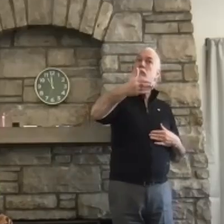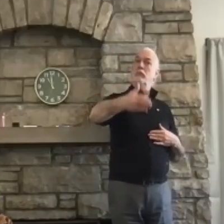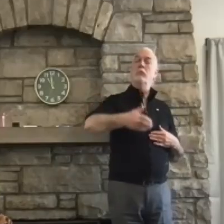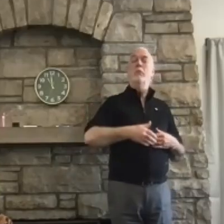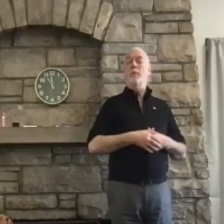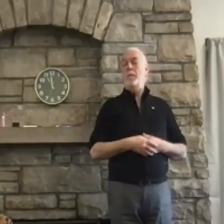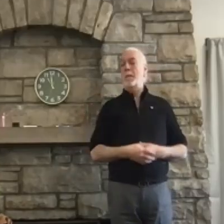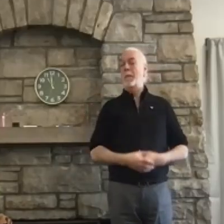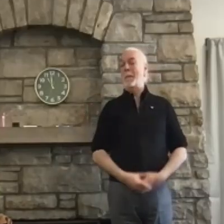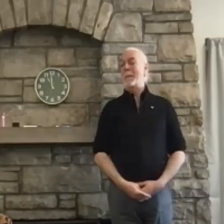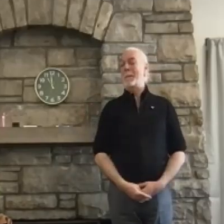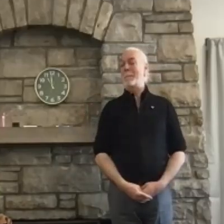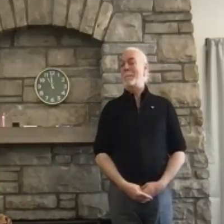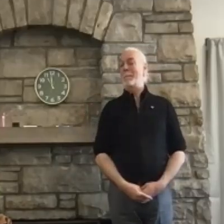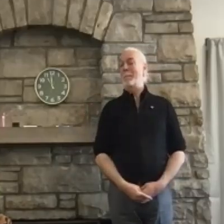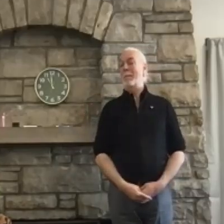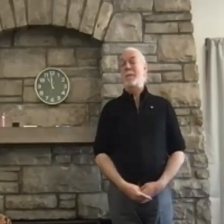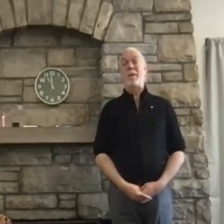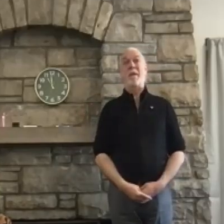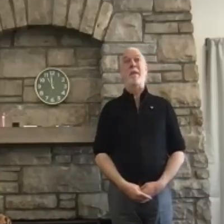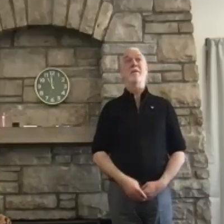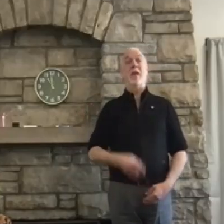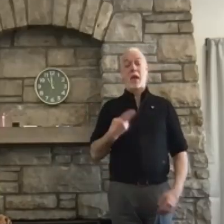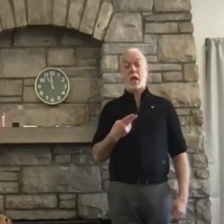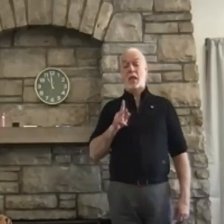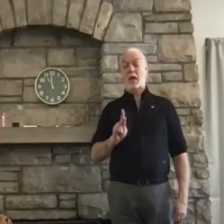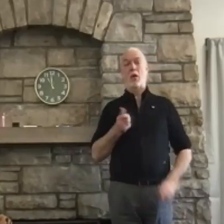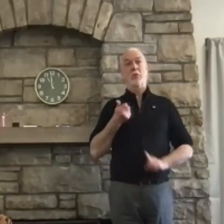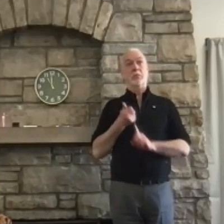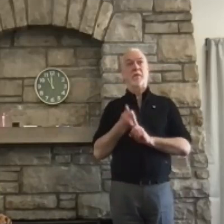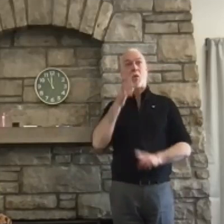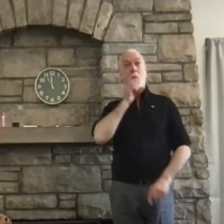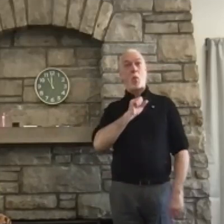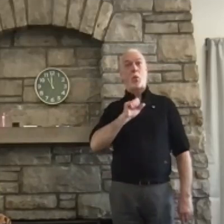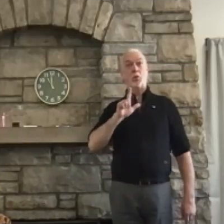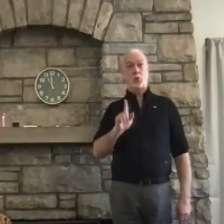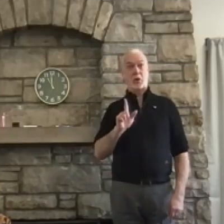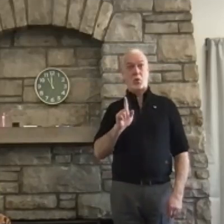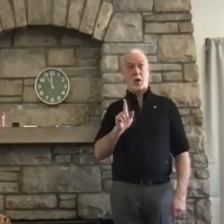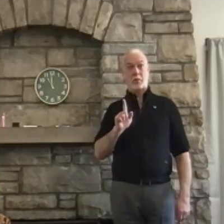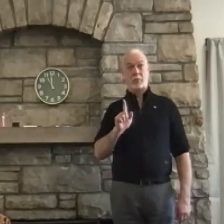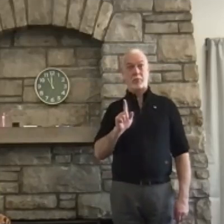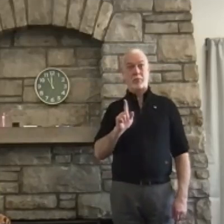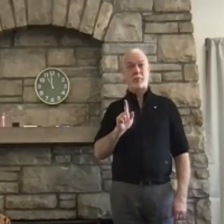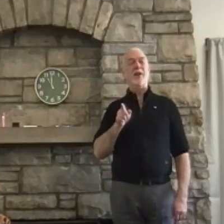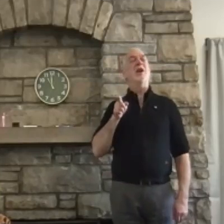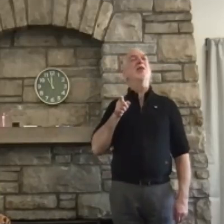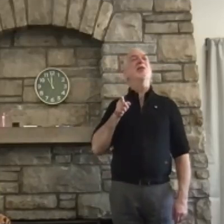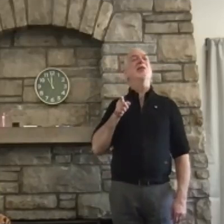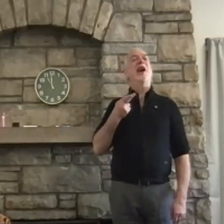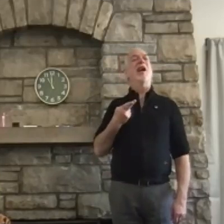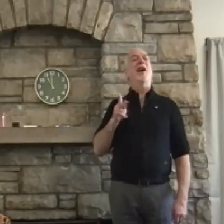At the age of 21, she wrote the